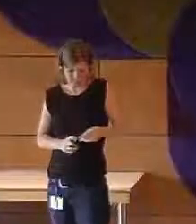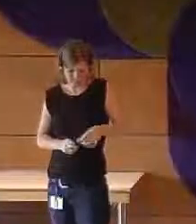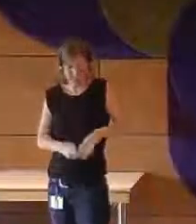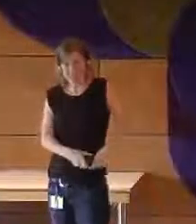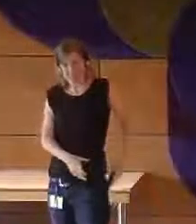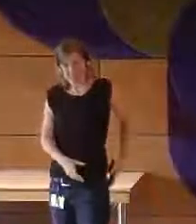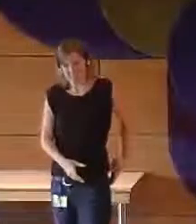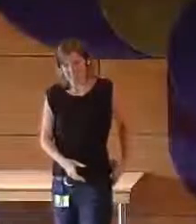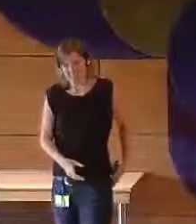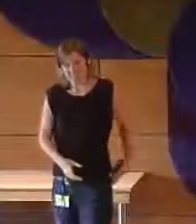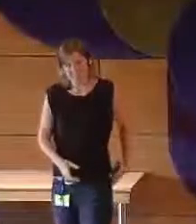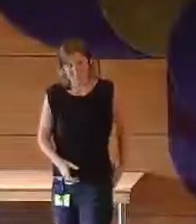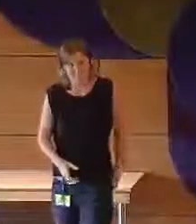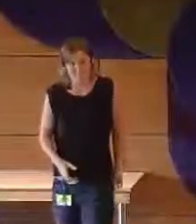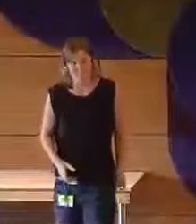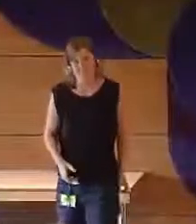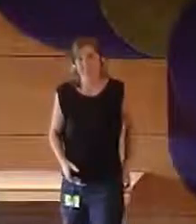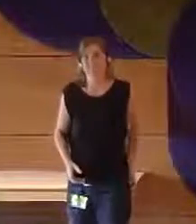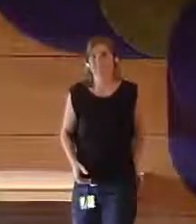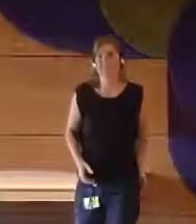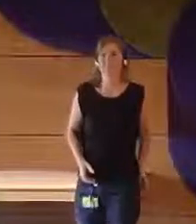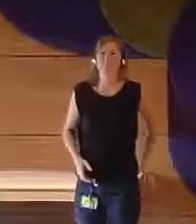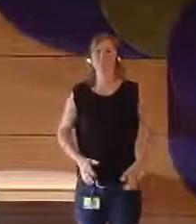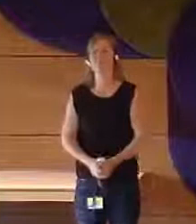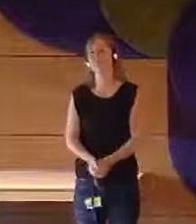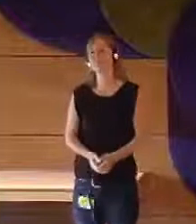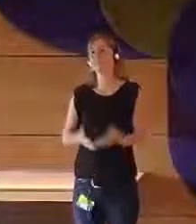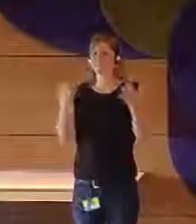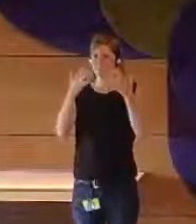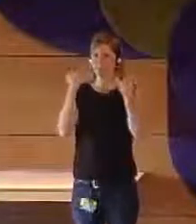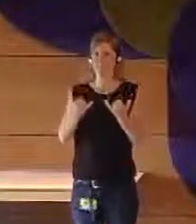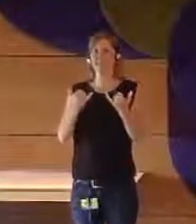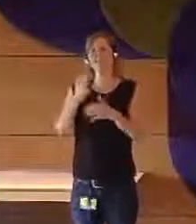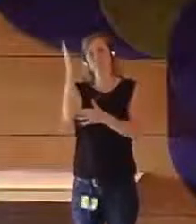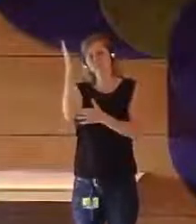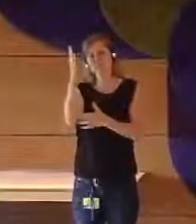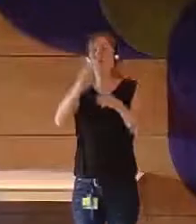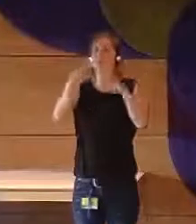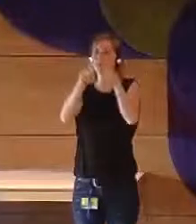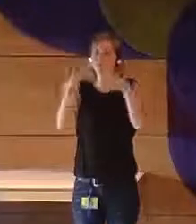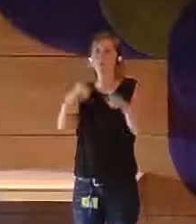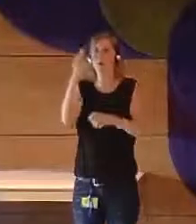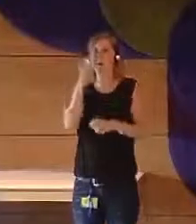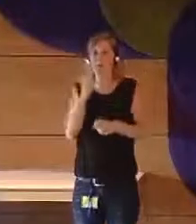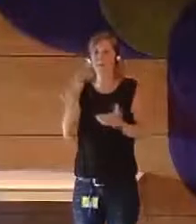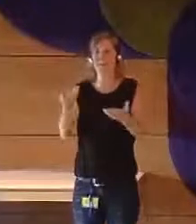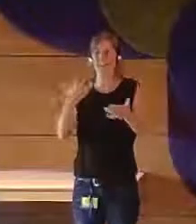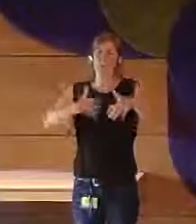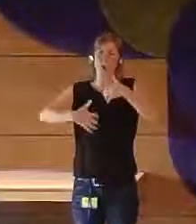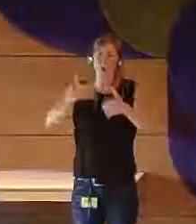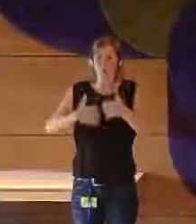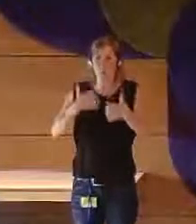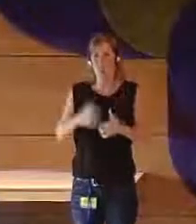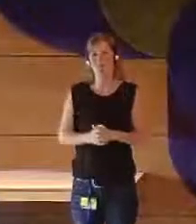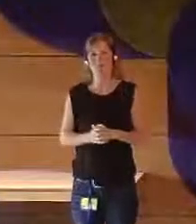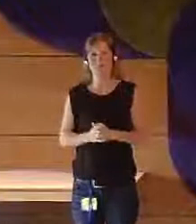this talk. I'm going to talk about puberty and hormones, and I've seen some of you already in